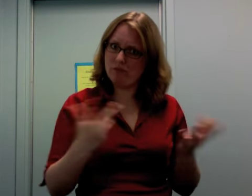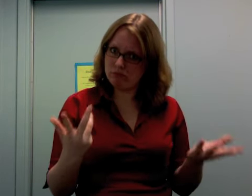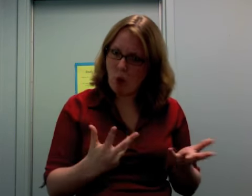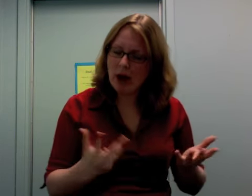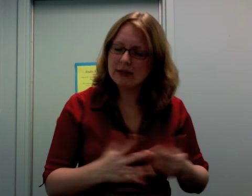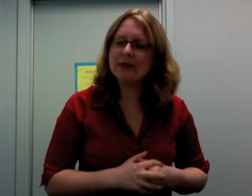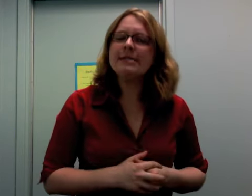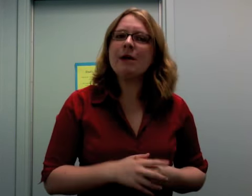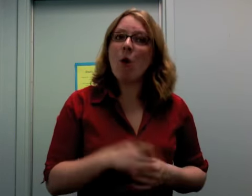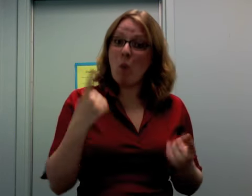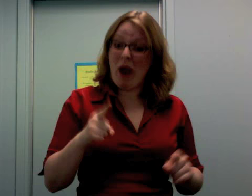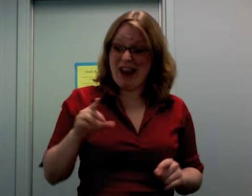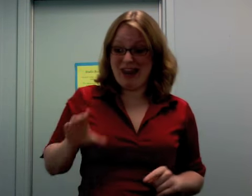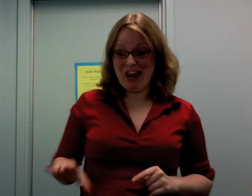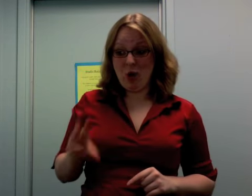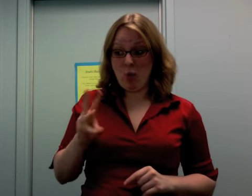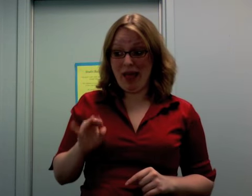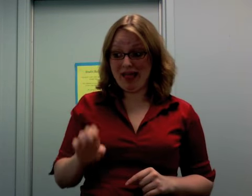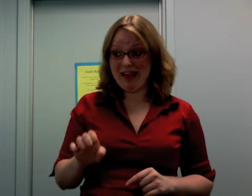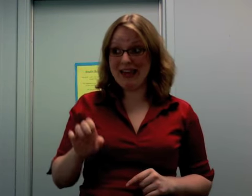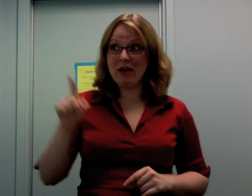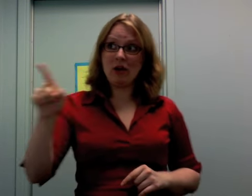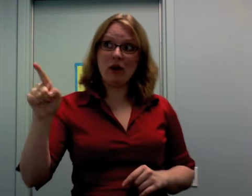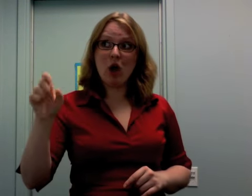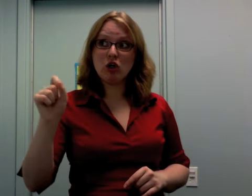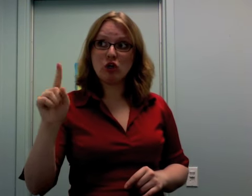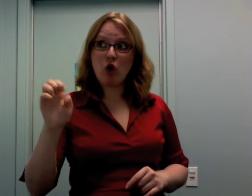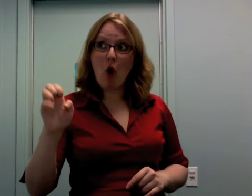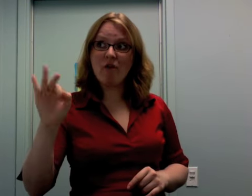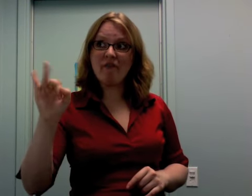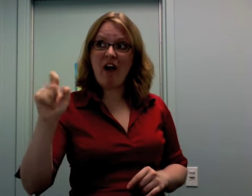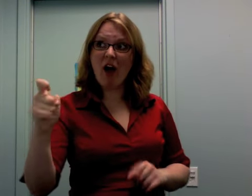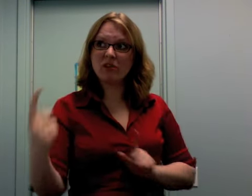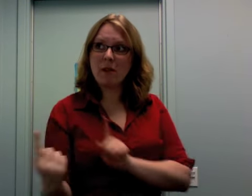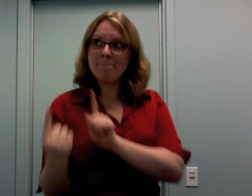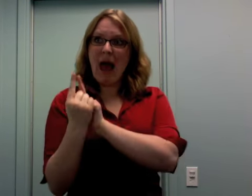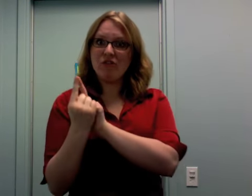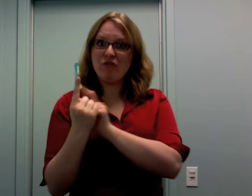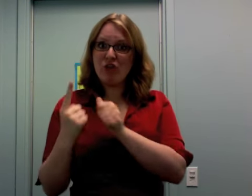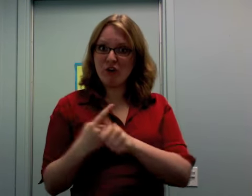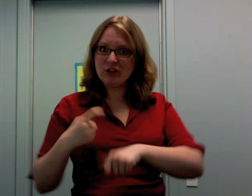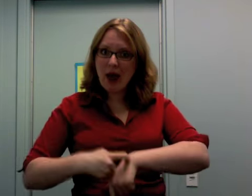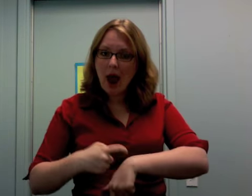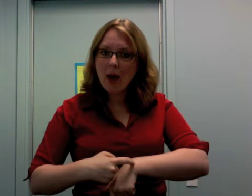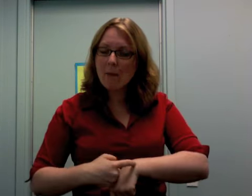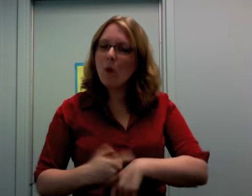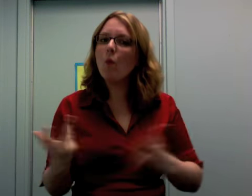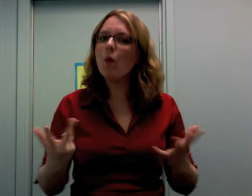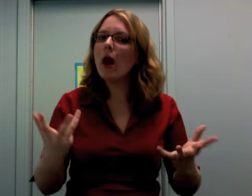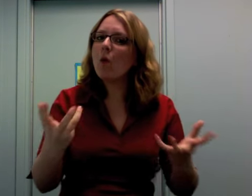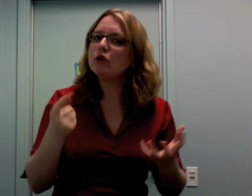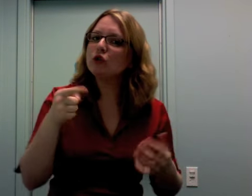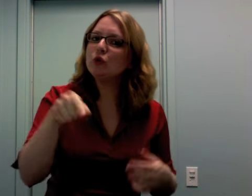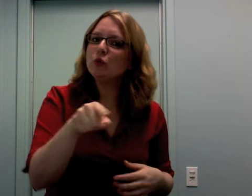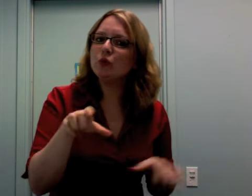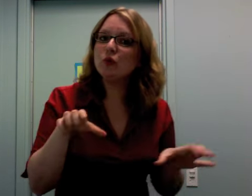Little Willie and Stone Fox met. What I would like for you to do is rate